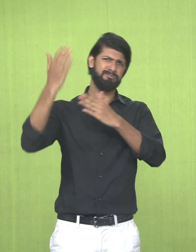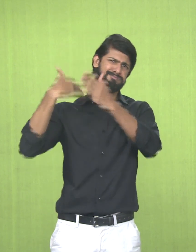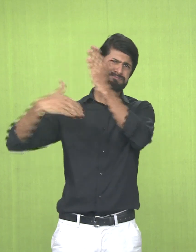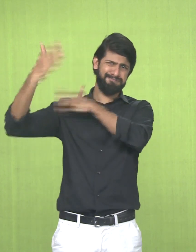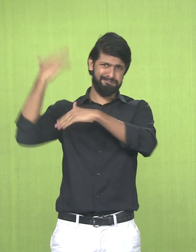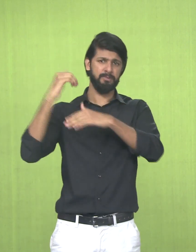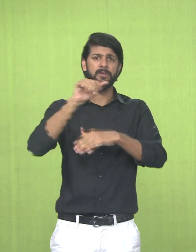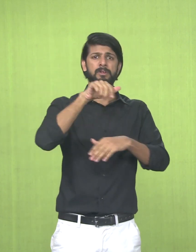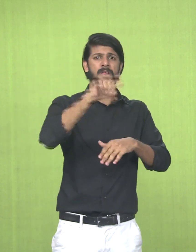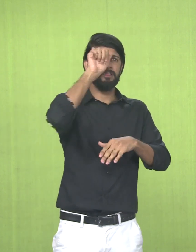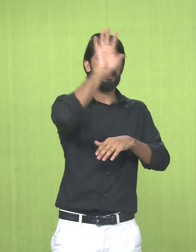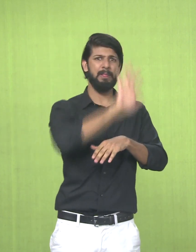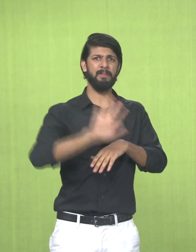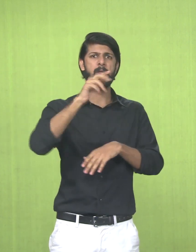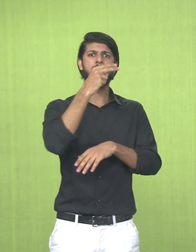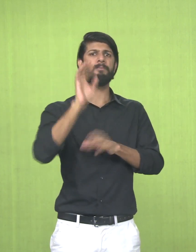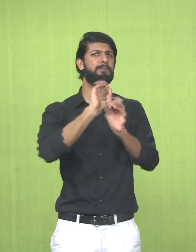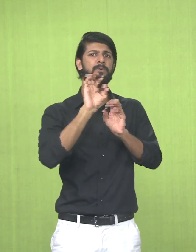The Gupta kingdom